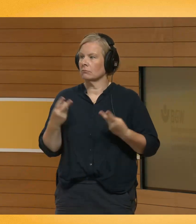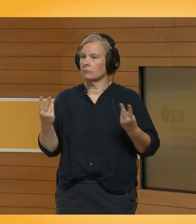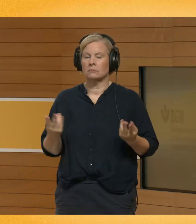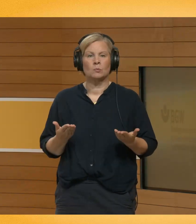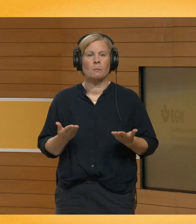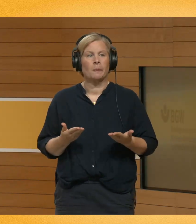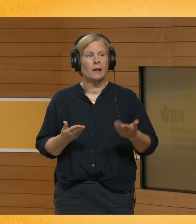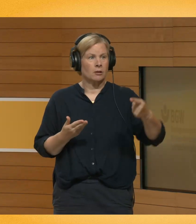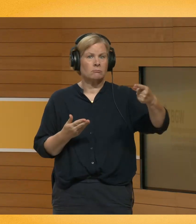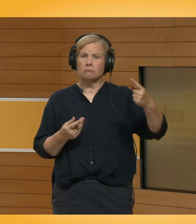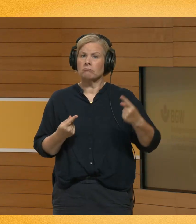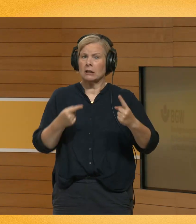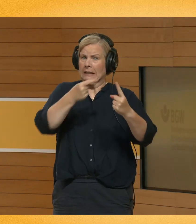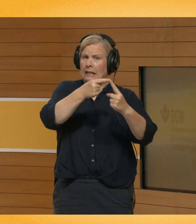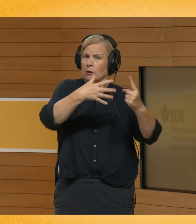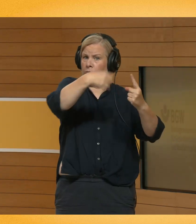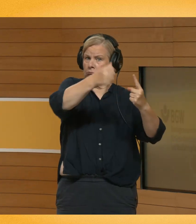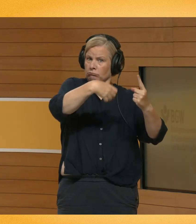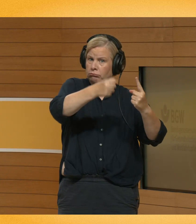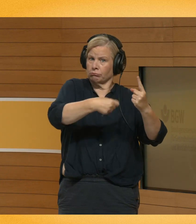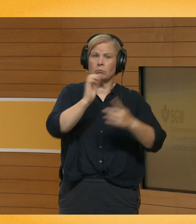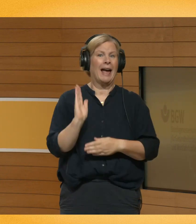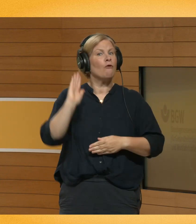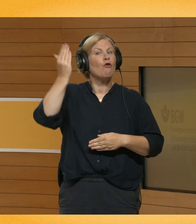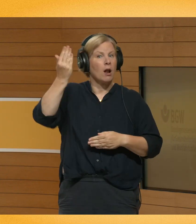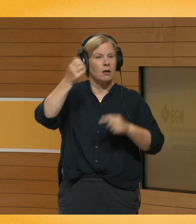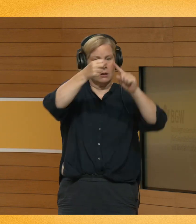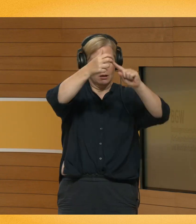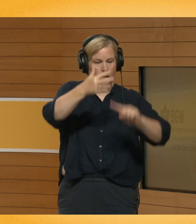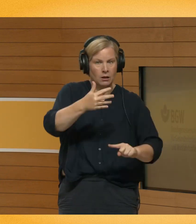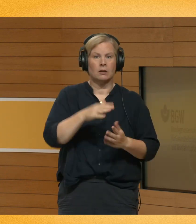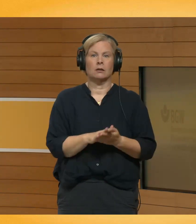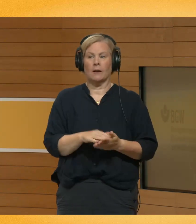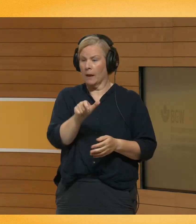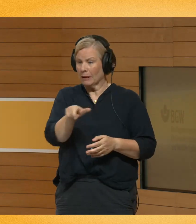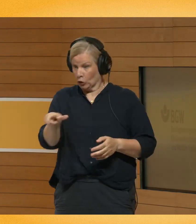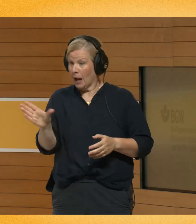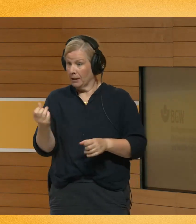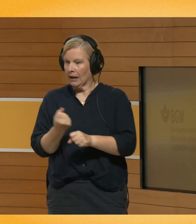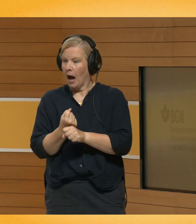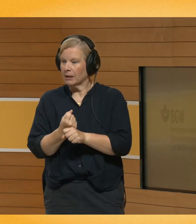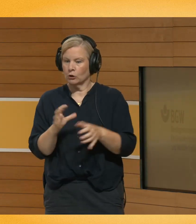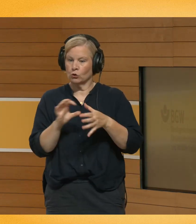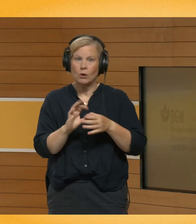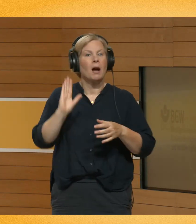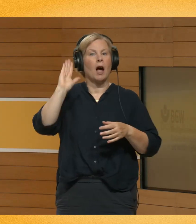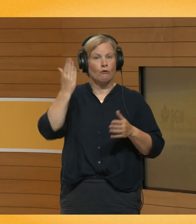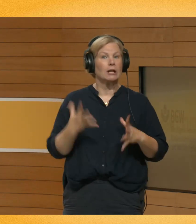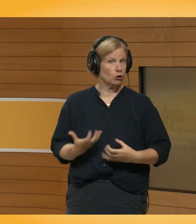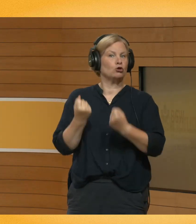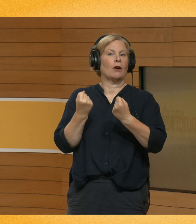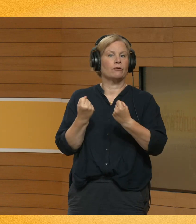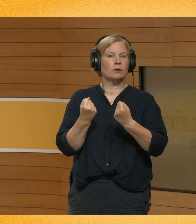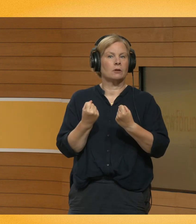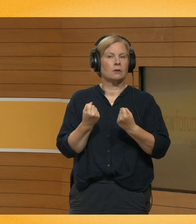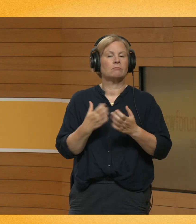a buzz around the good things that we're doing. We've also signed up to the DAISY Award, which is an award